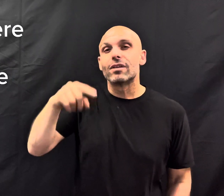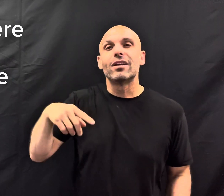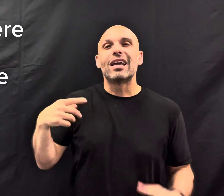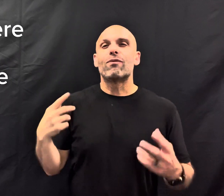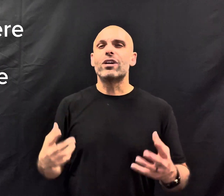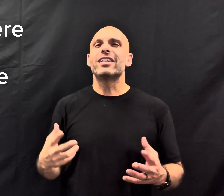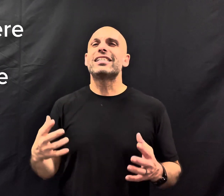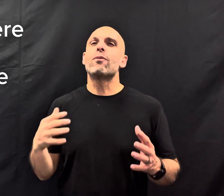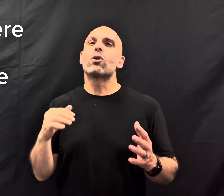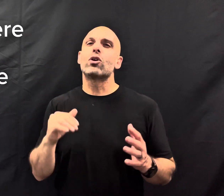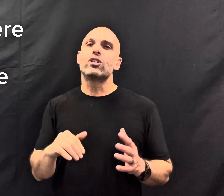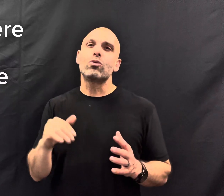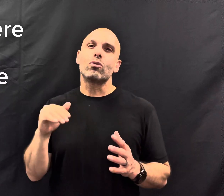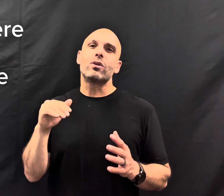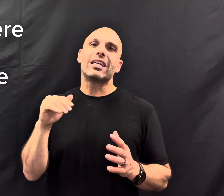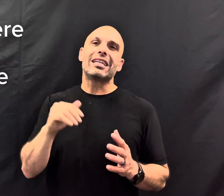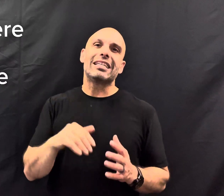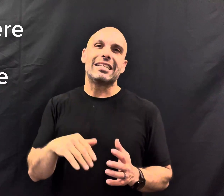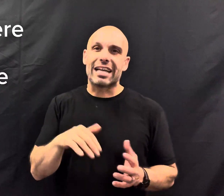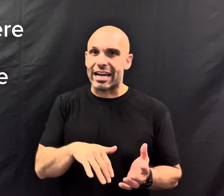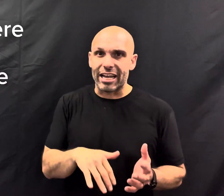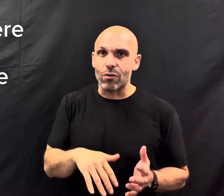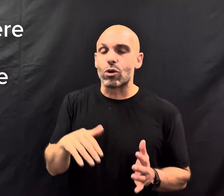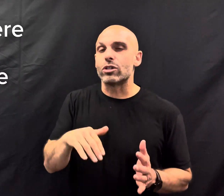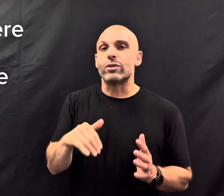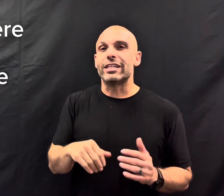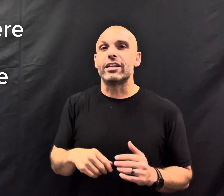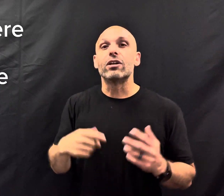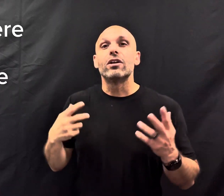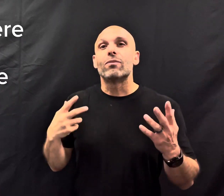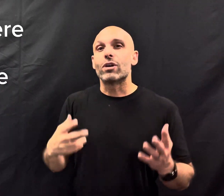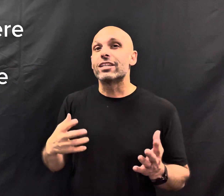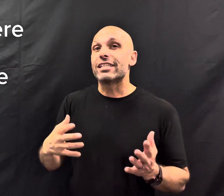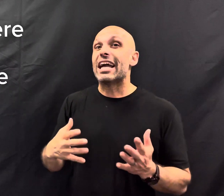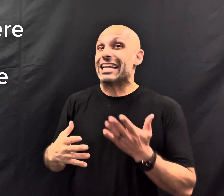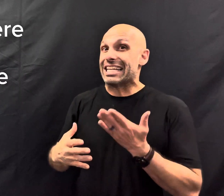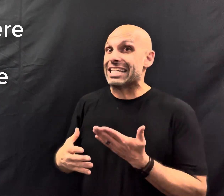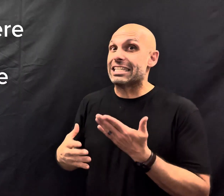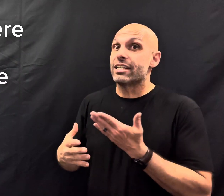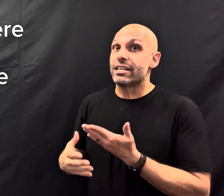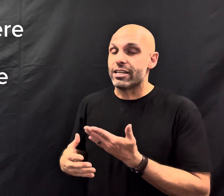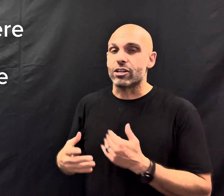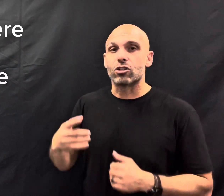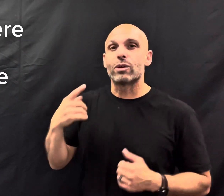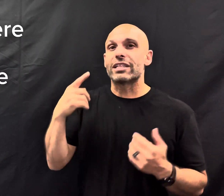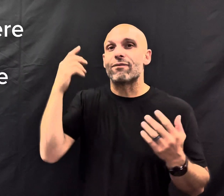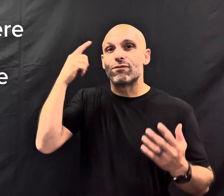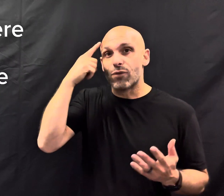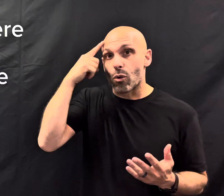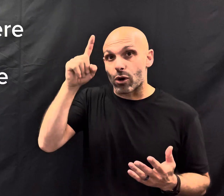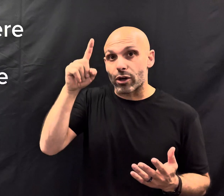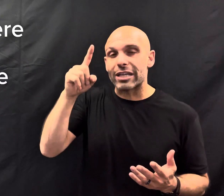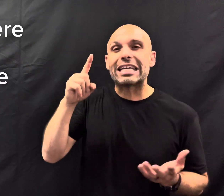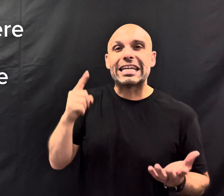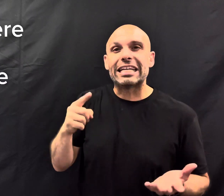If we're gonna say we're going to dine in, we're going to eat here, we're gonna sign eat here. So we're gonna sign for eating